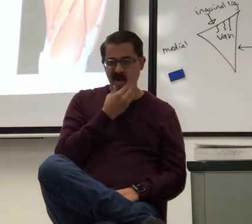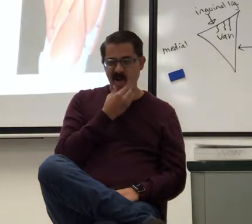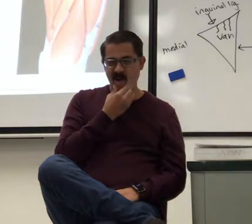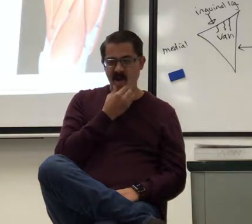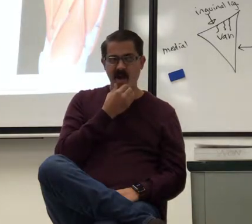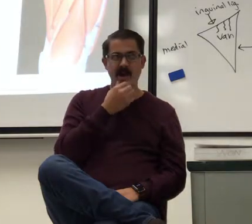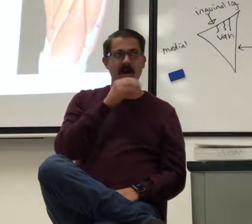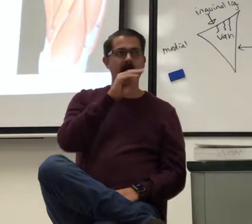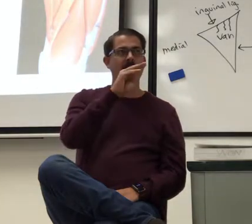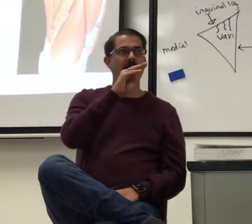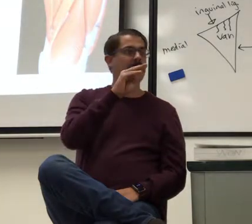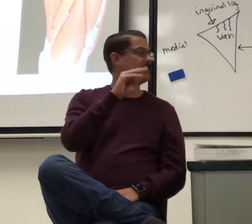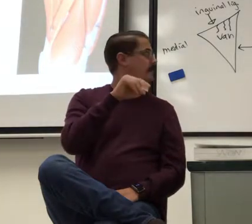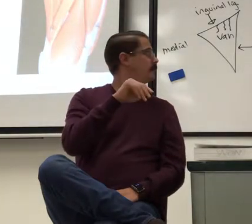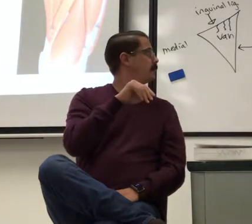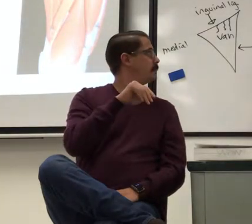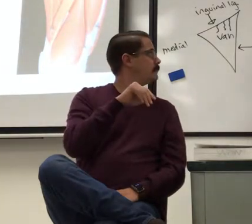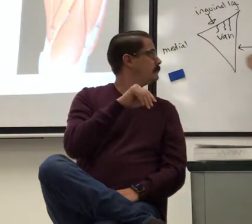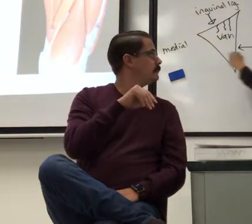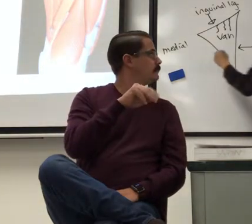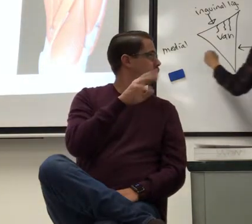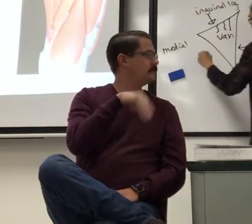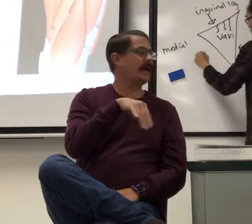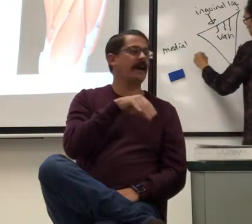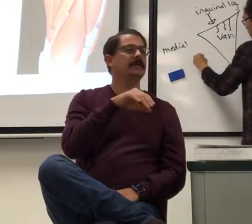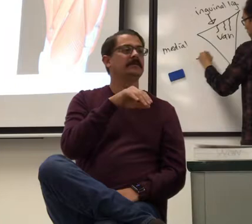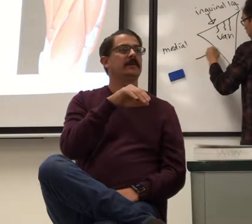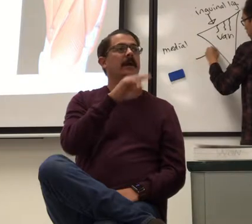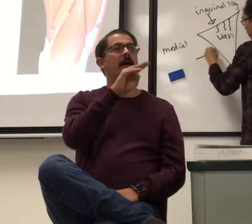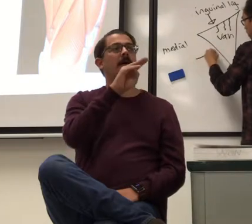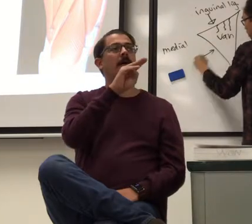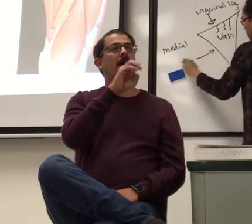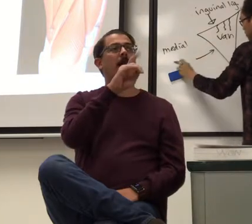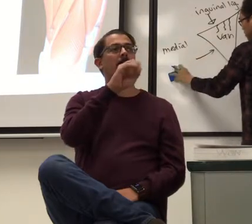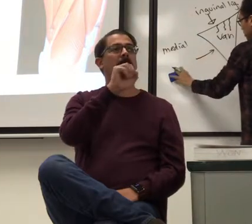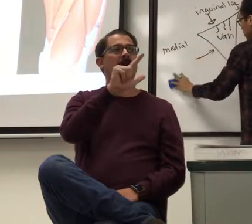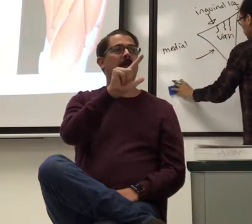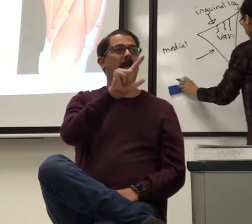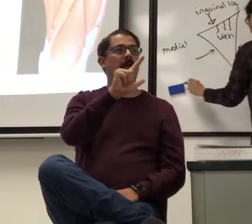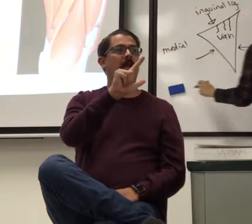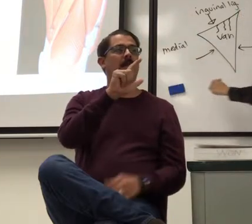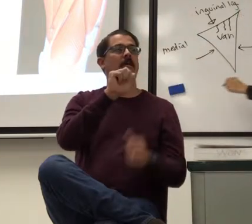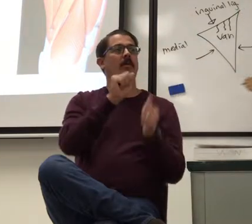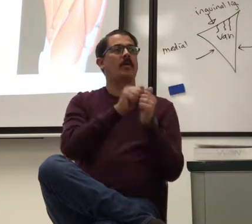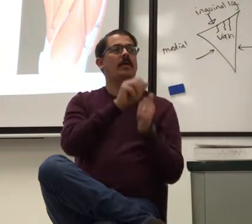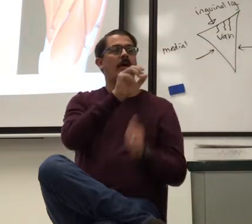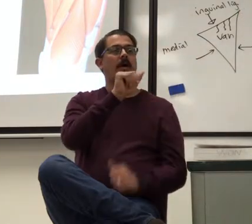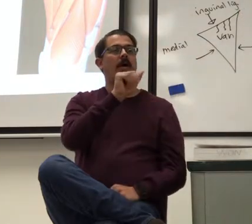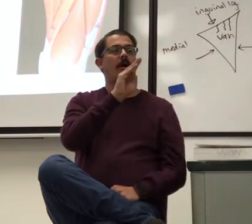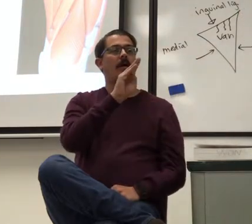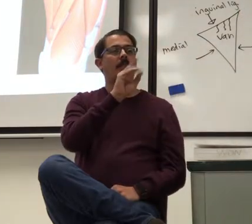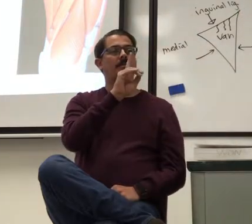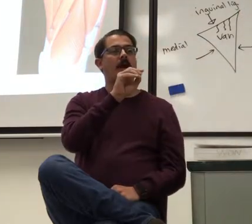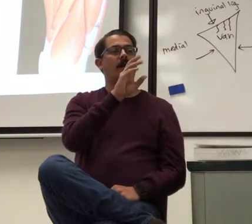Then the medial border is formed by the muscle, the adductor longus.